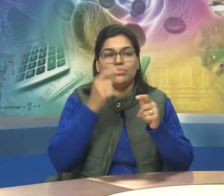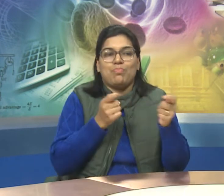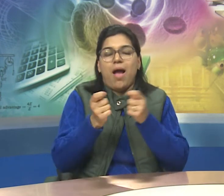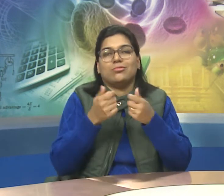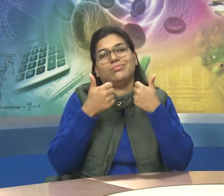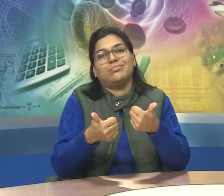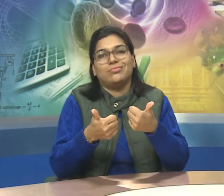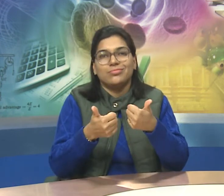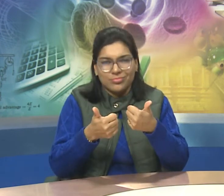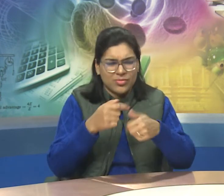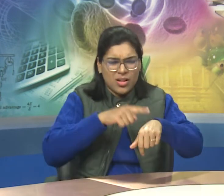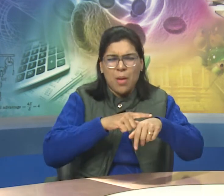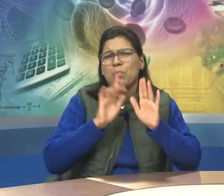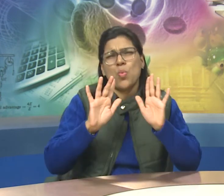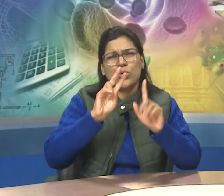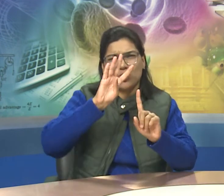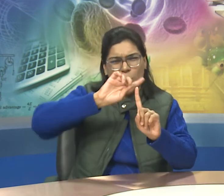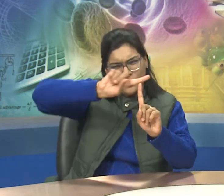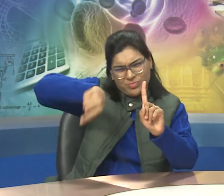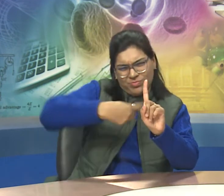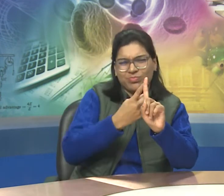precious and valuable.